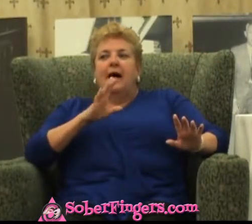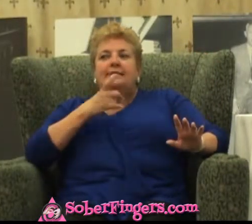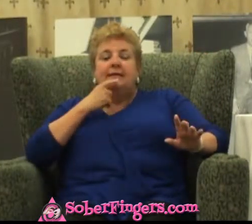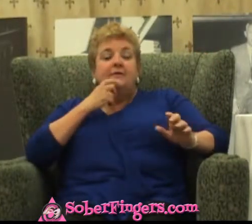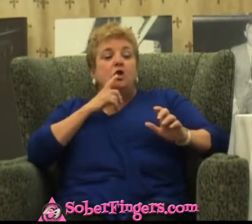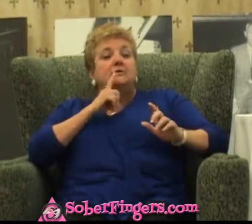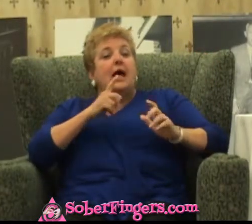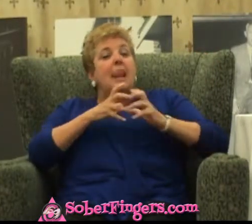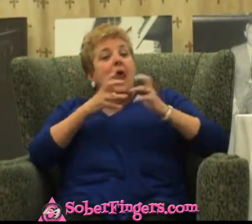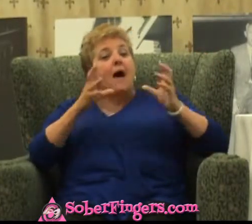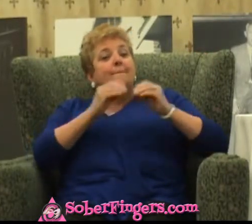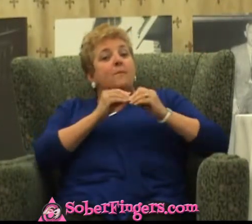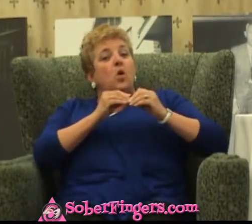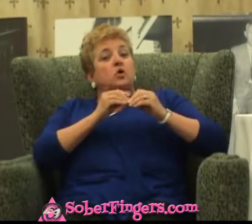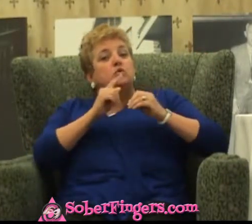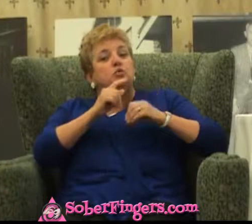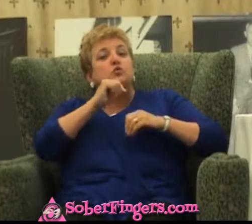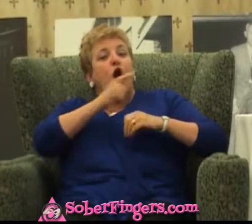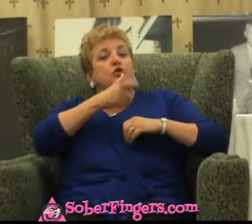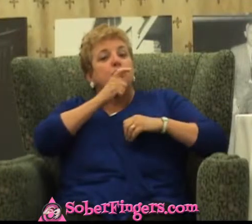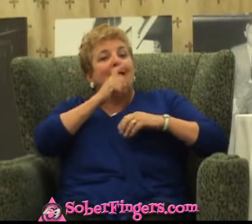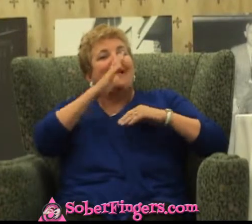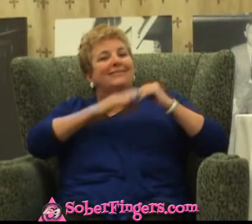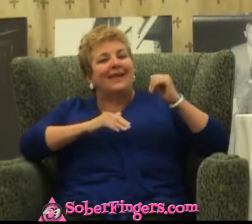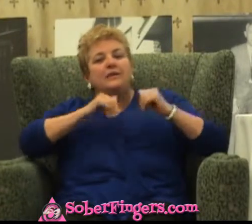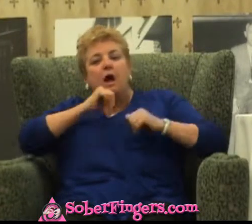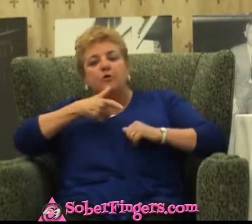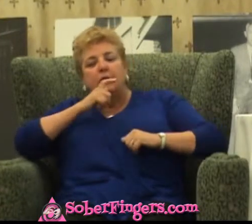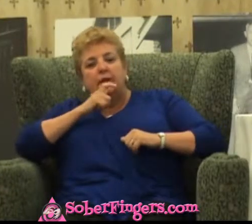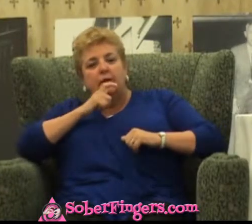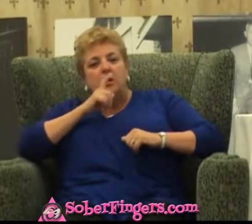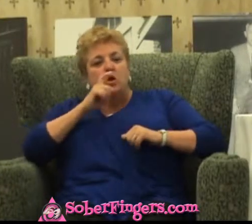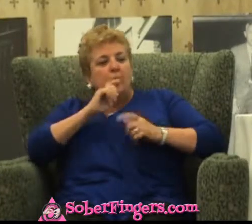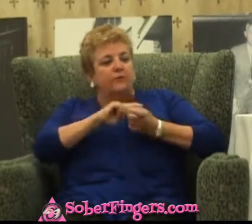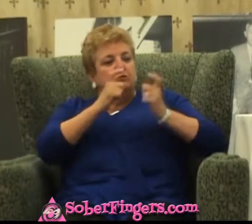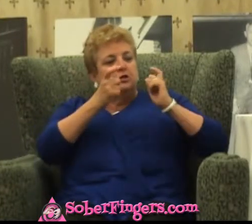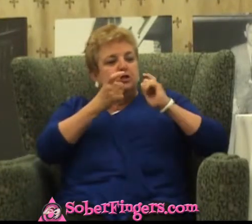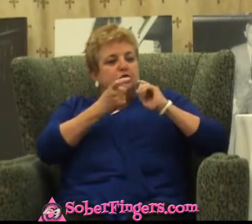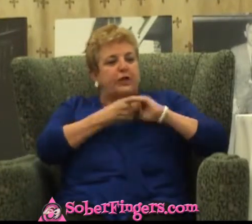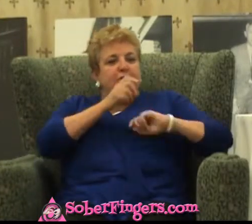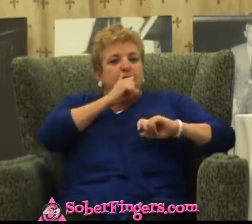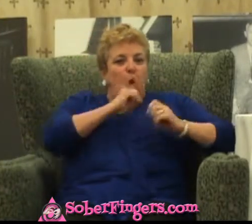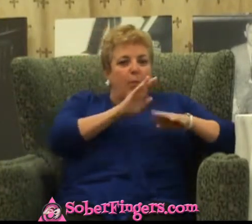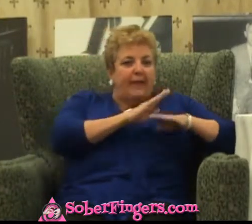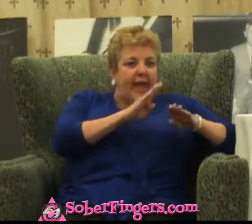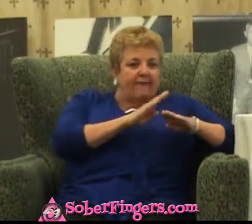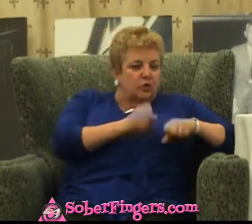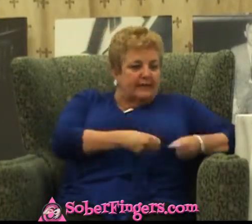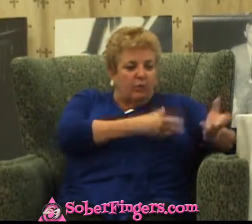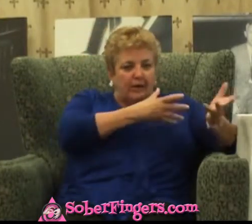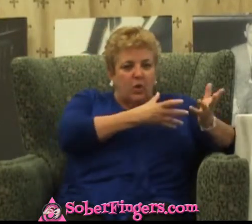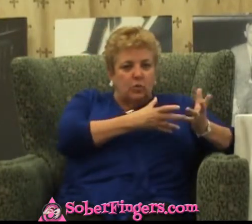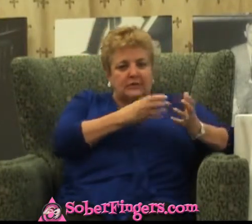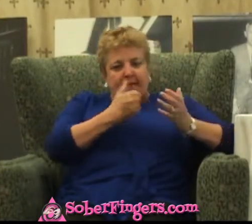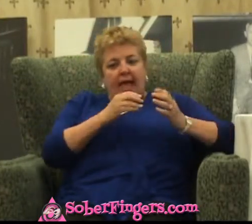drinking. You have to let go of old behaviors and learn new behaviors and develop new skills and new friendships and new relationships and